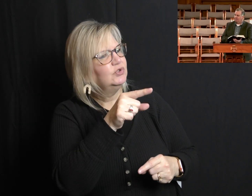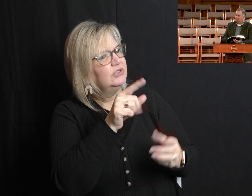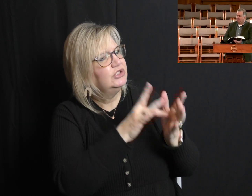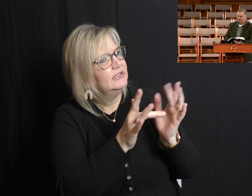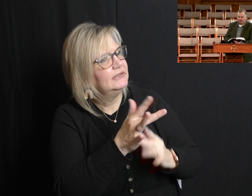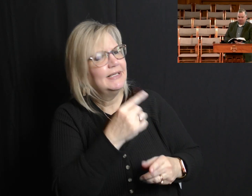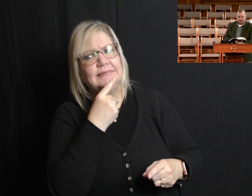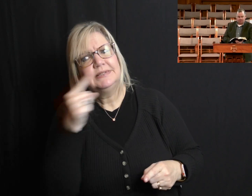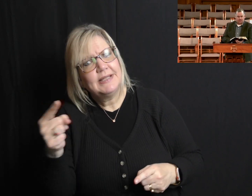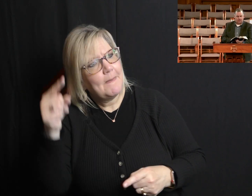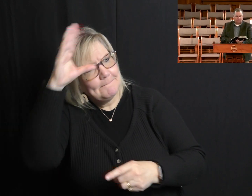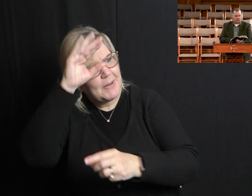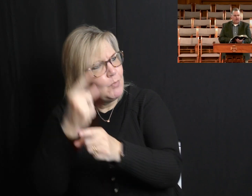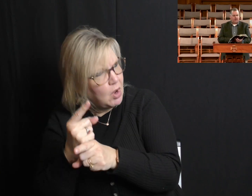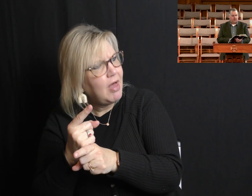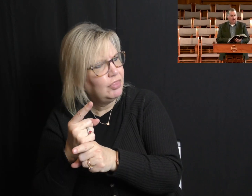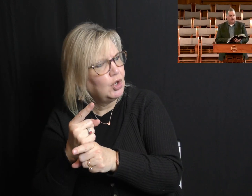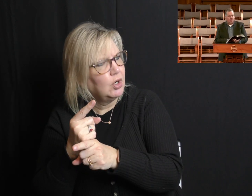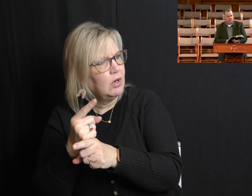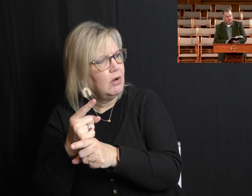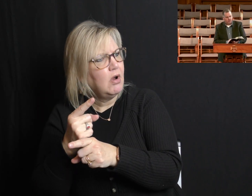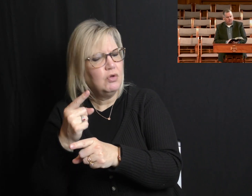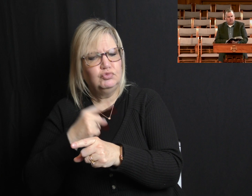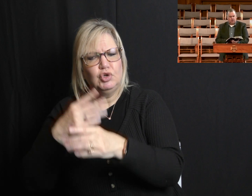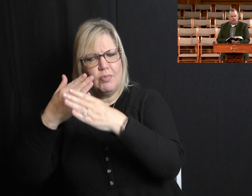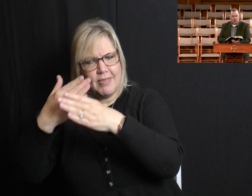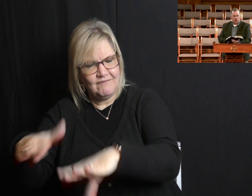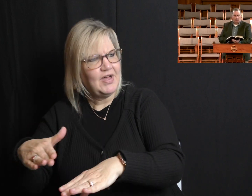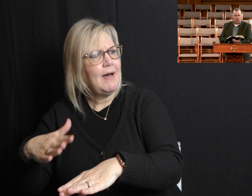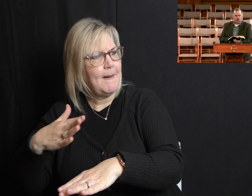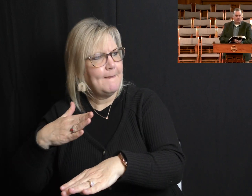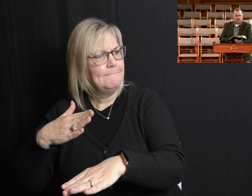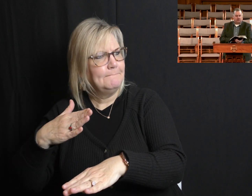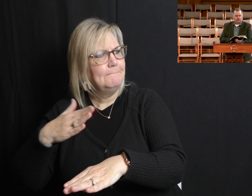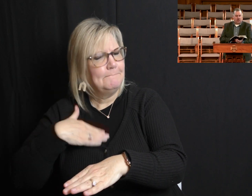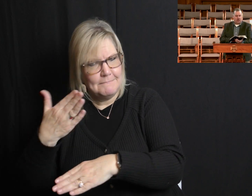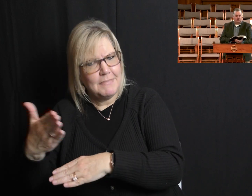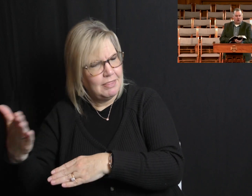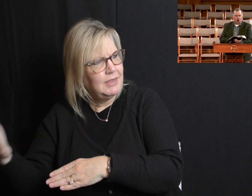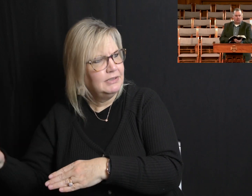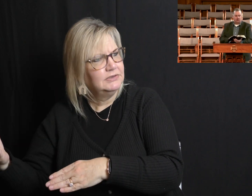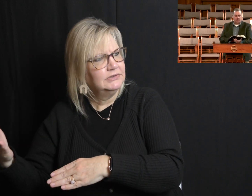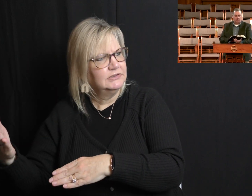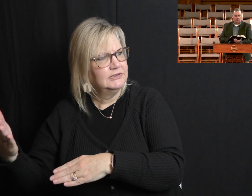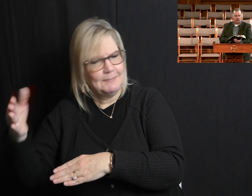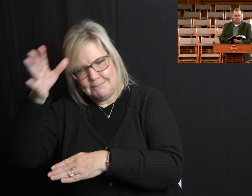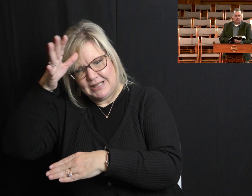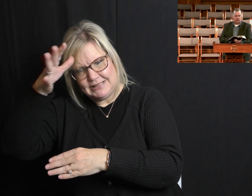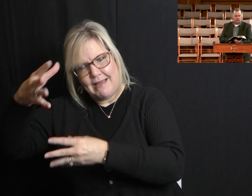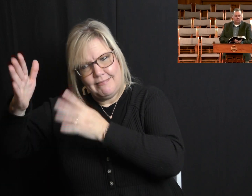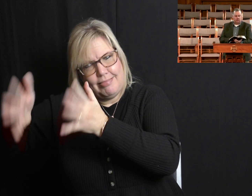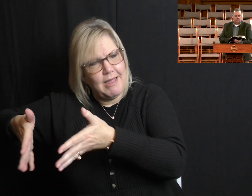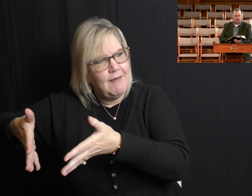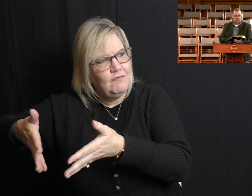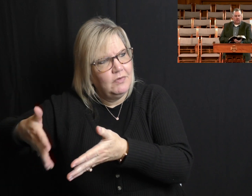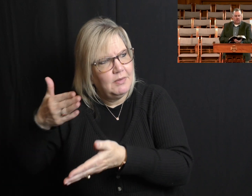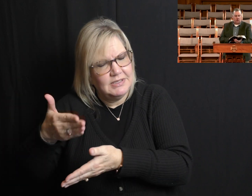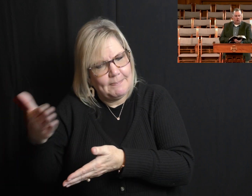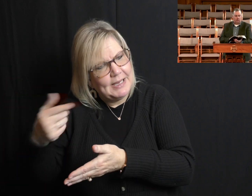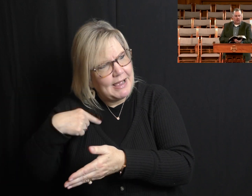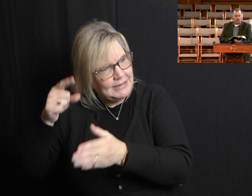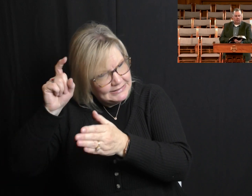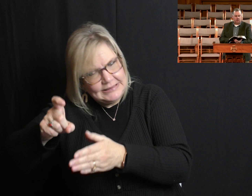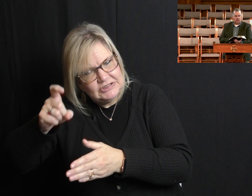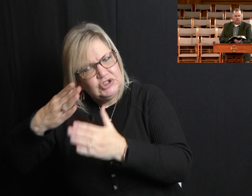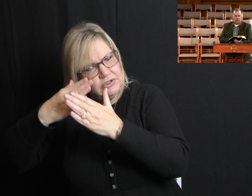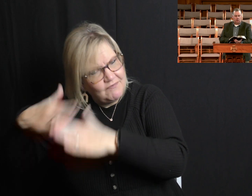with me." "Friend," he said to him, "who appointed me a judge or arbitrator over you?" He